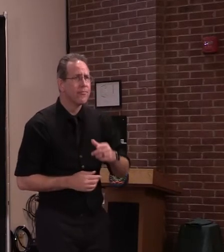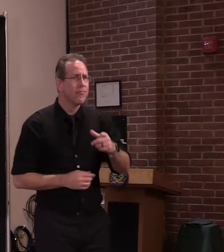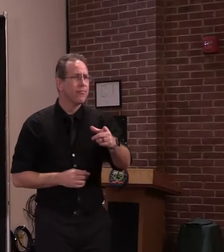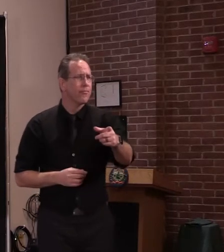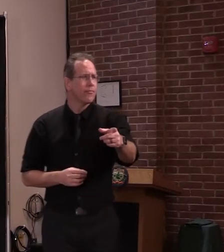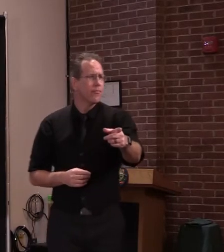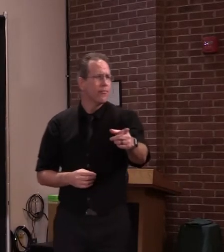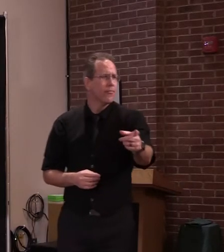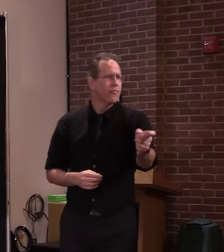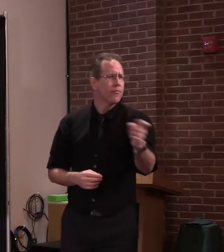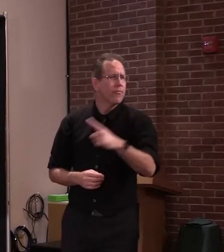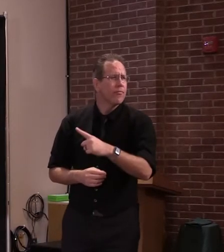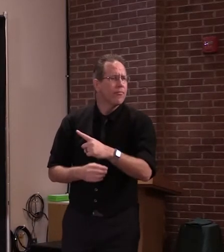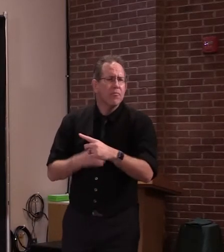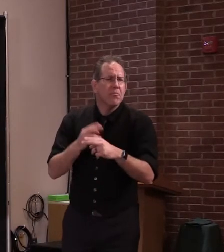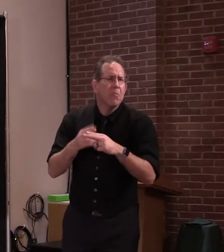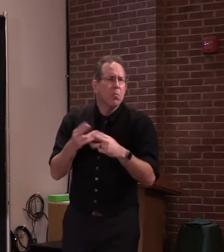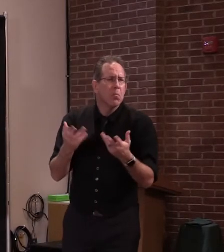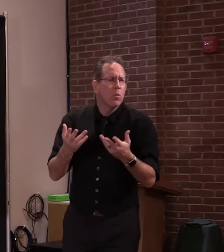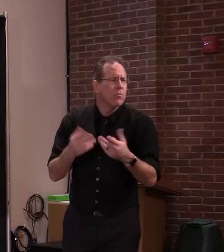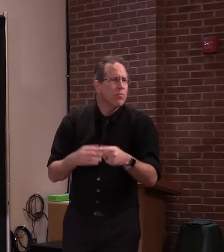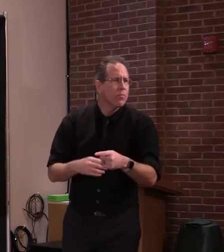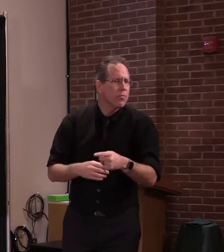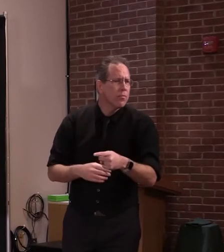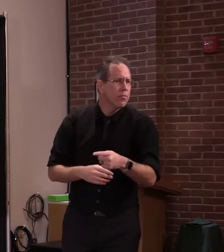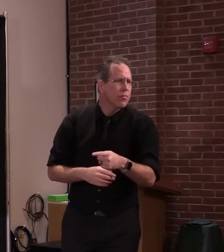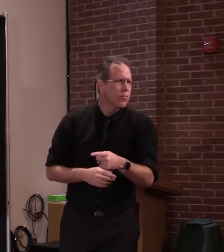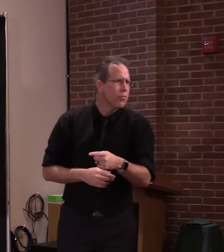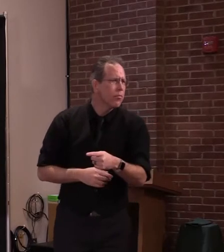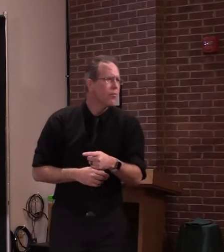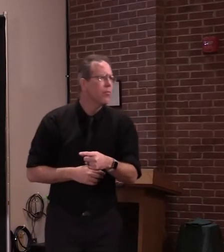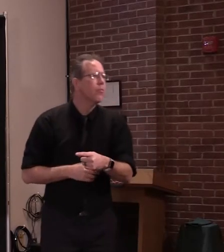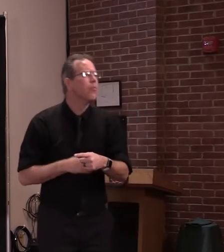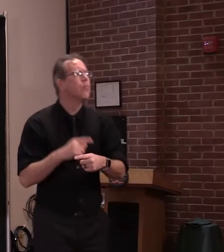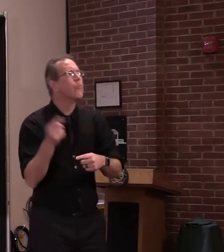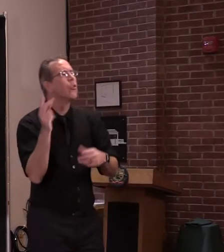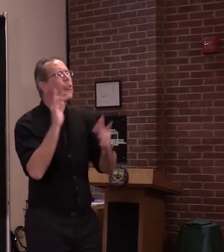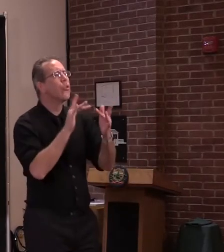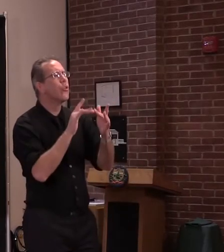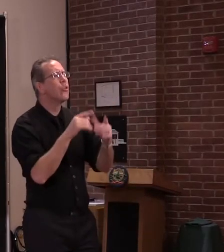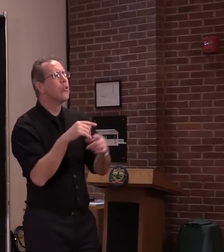link? There'll be an available link from the Department of Health's website.